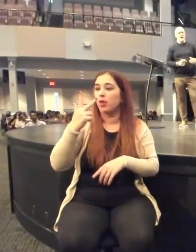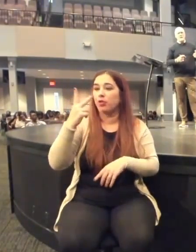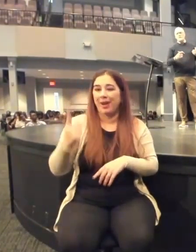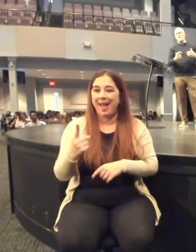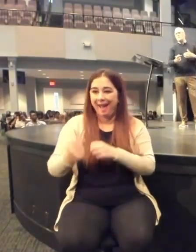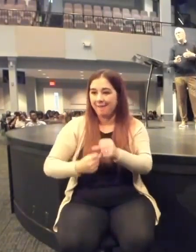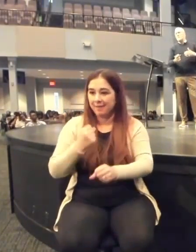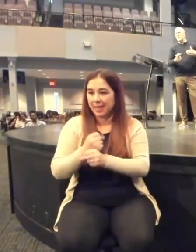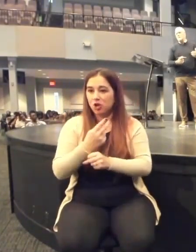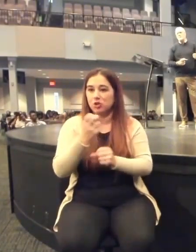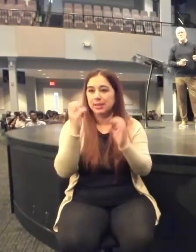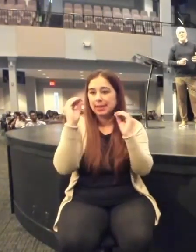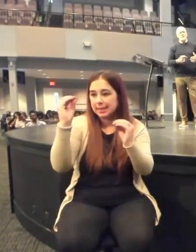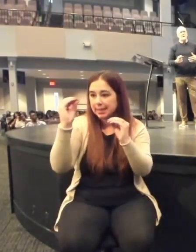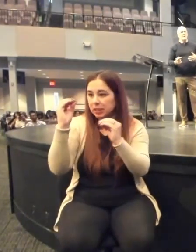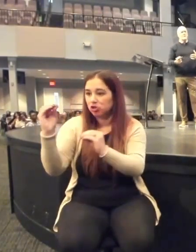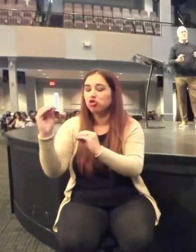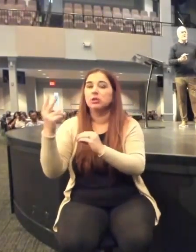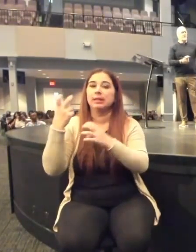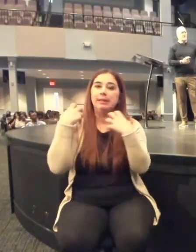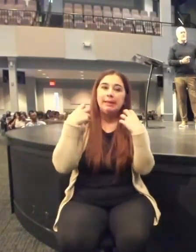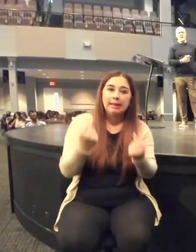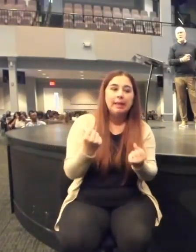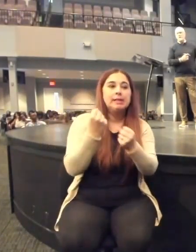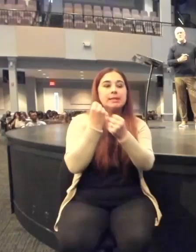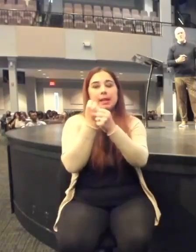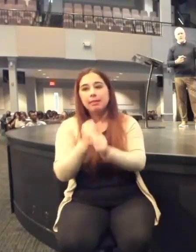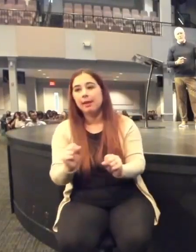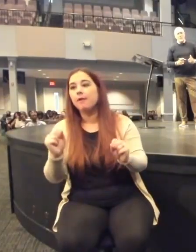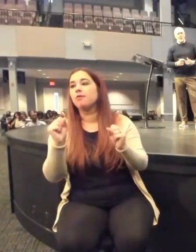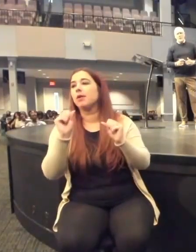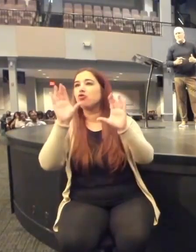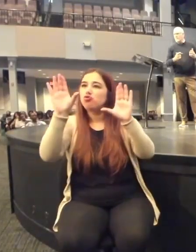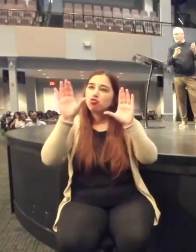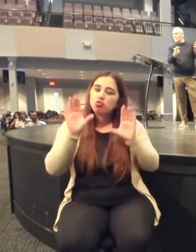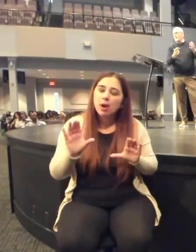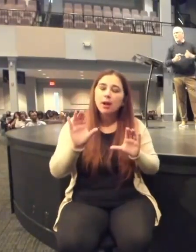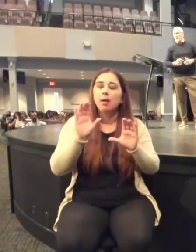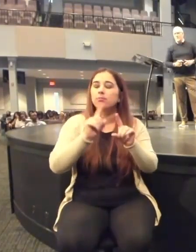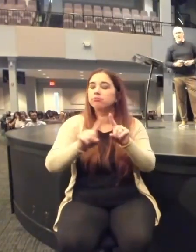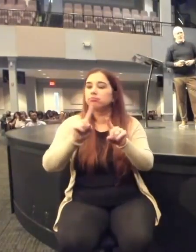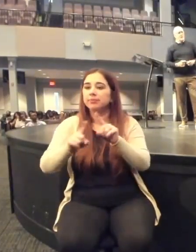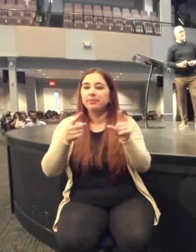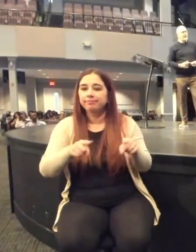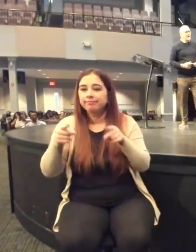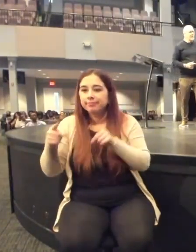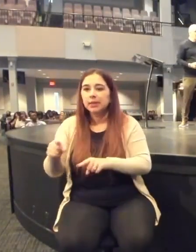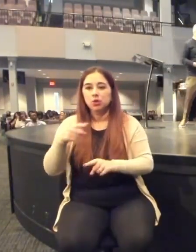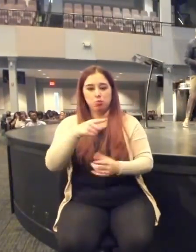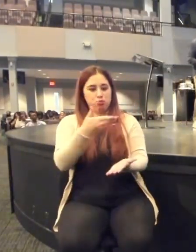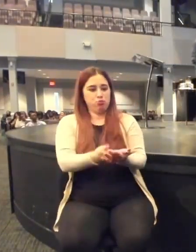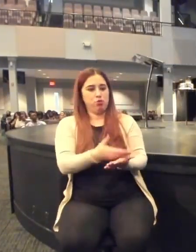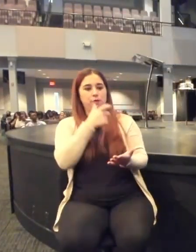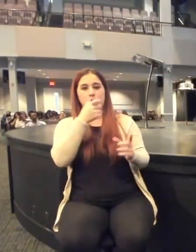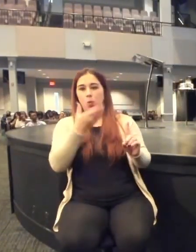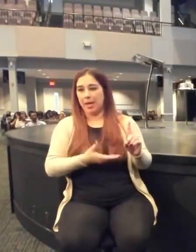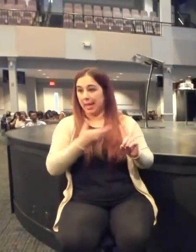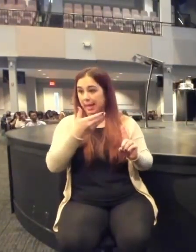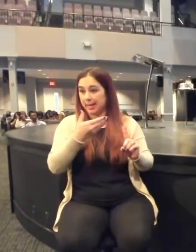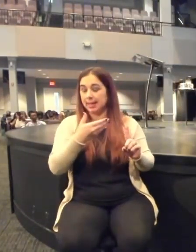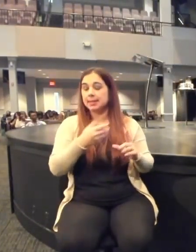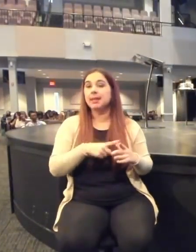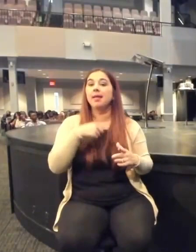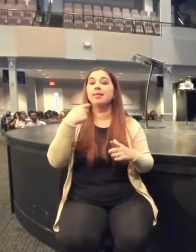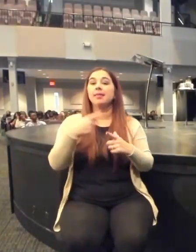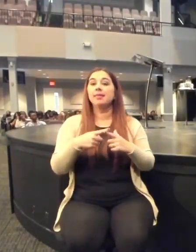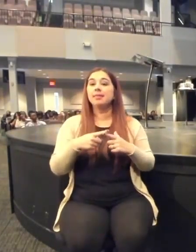3.5 years. He teaches, he ministers, he heals, he delivers, he does incredible works to prove that he was who he said he was. And then we find him